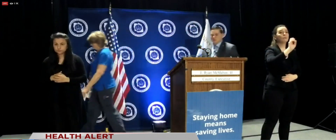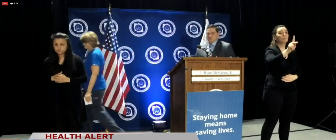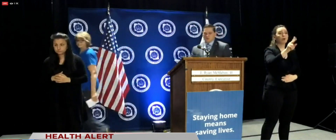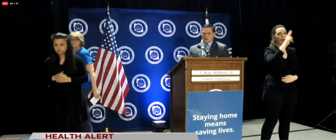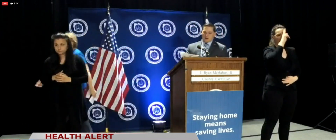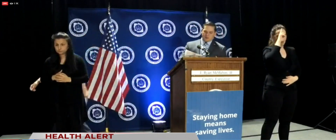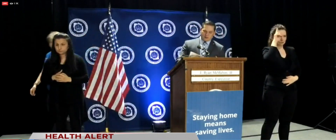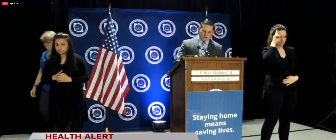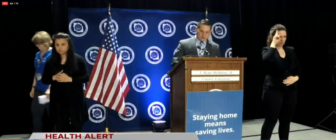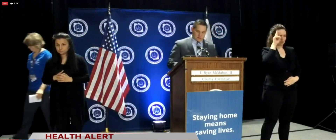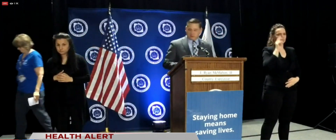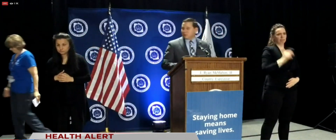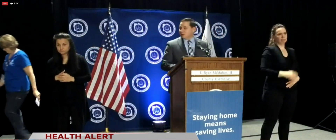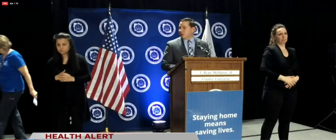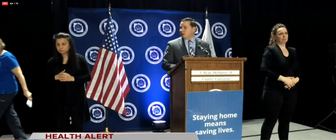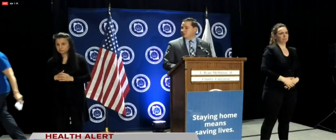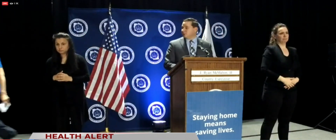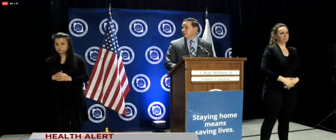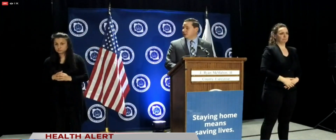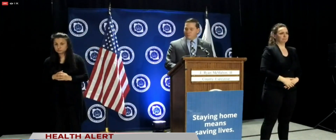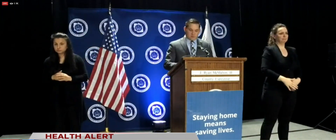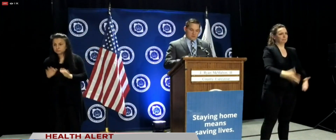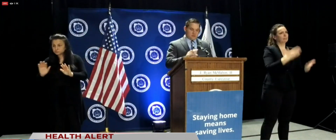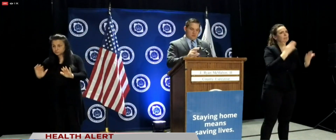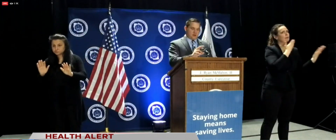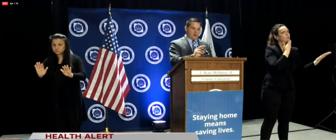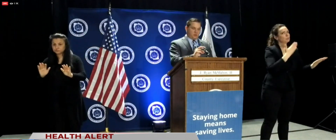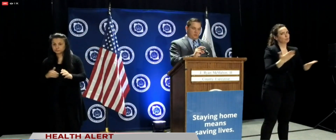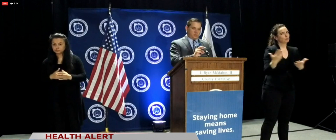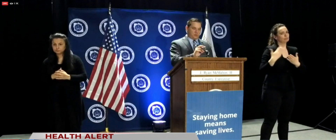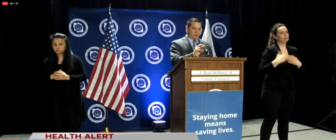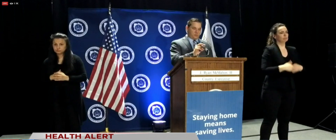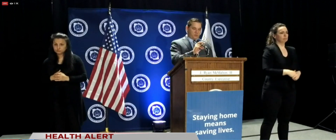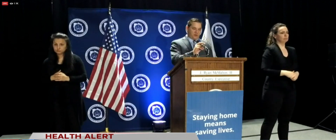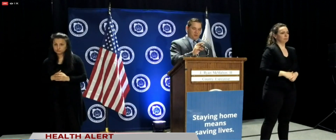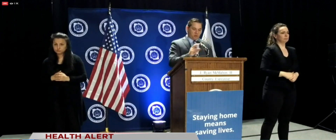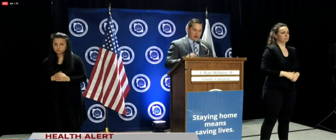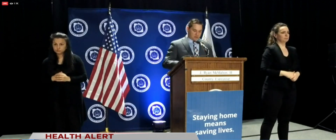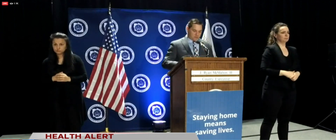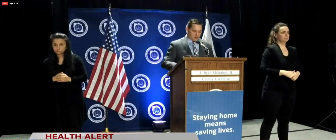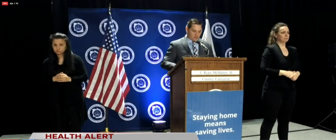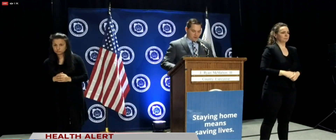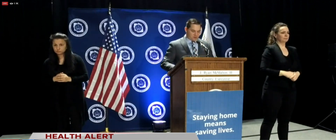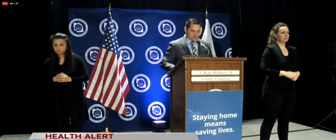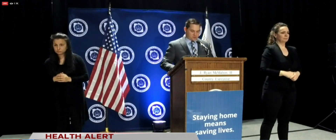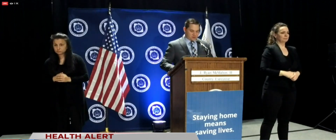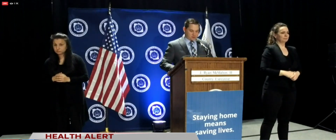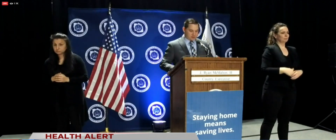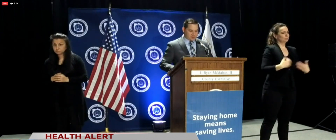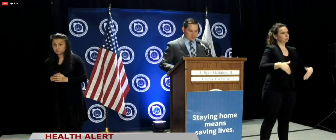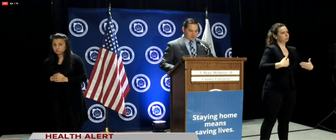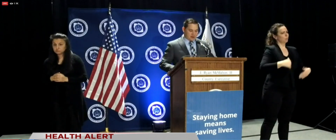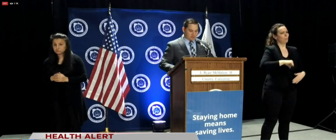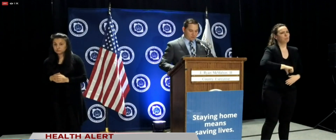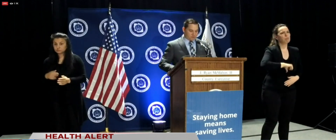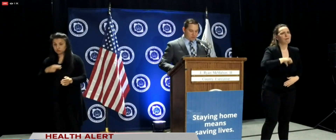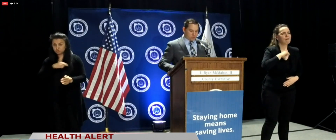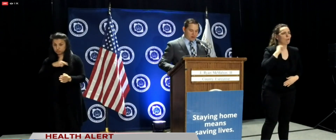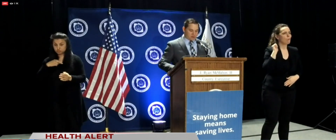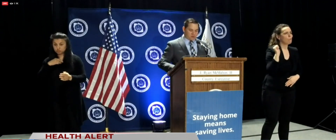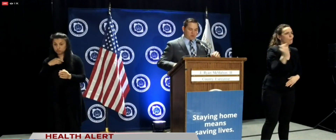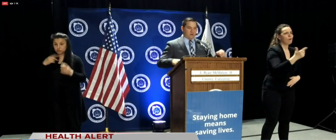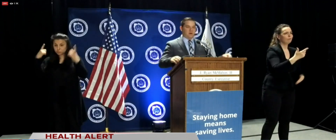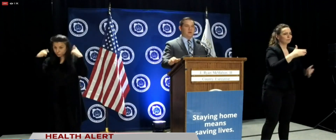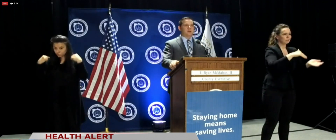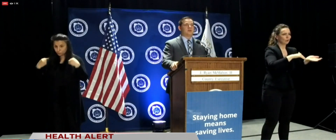Nancy. Thank you, Nancy, and to your team. We're very proud of all of our nurses that are taking this endeavor. We're very